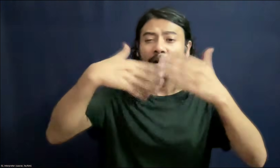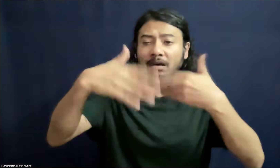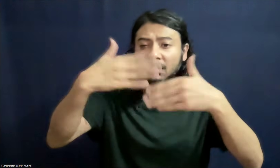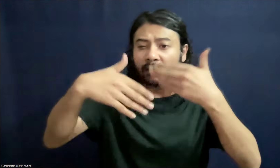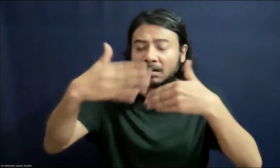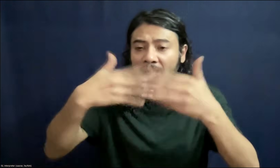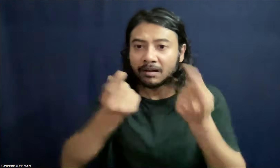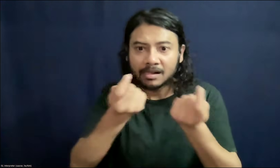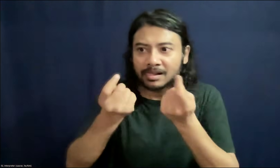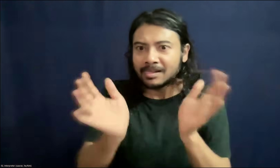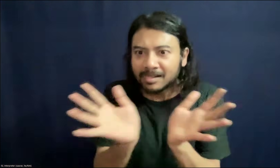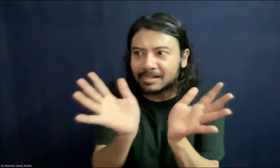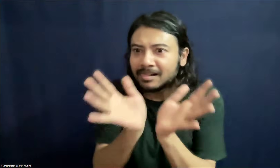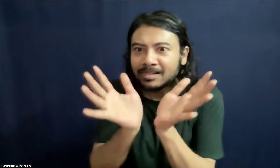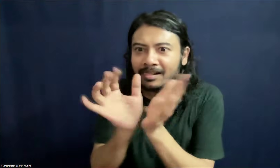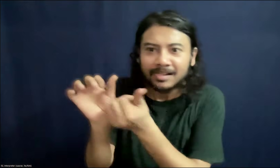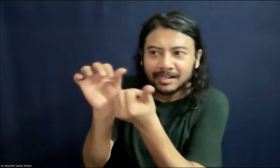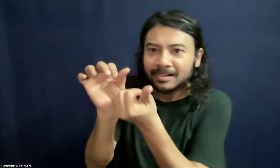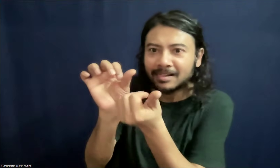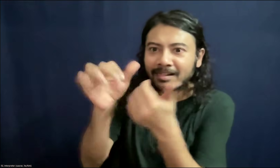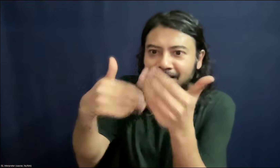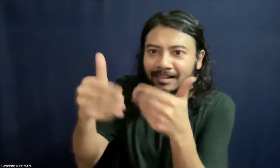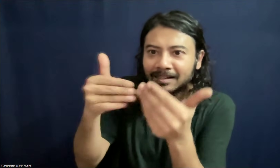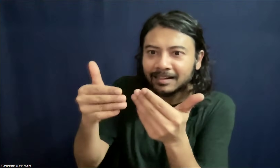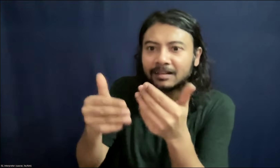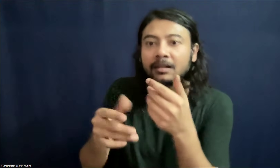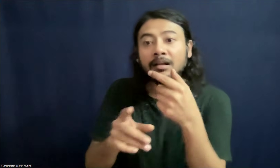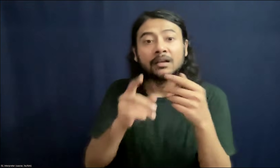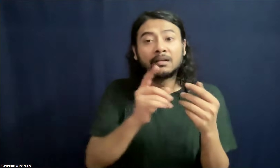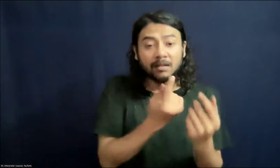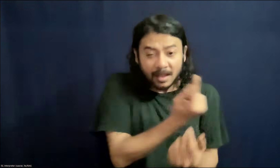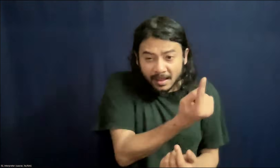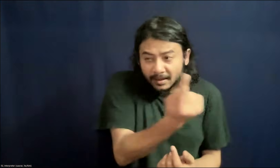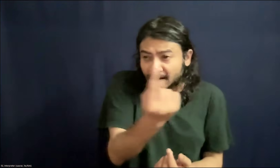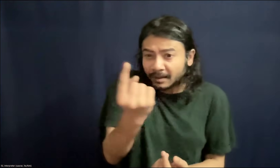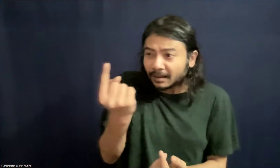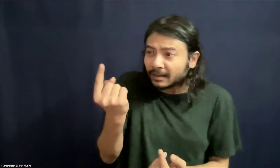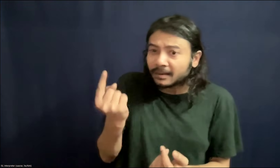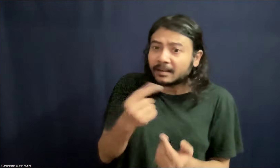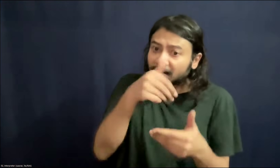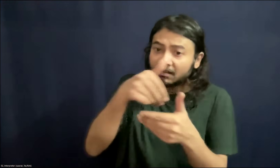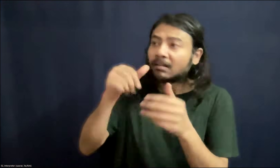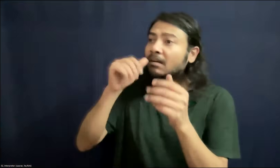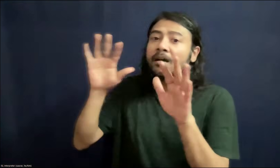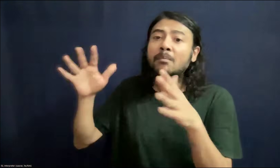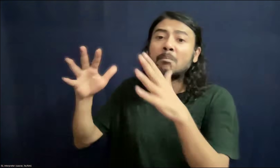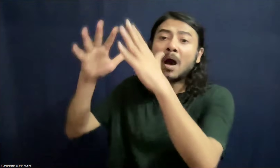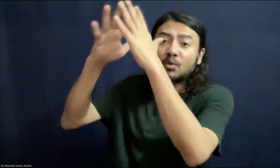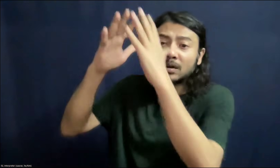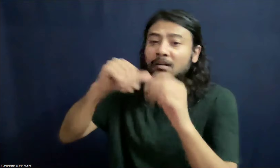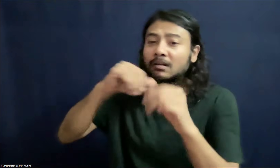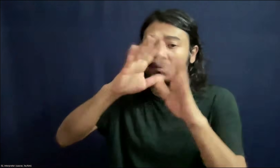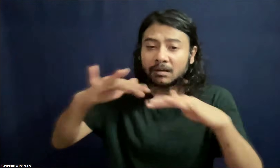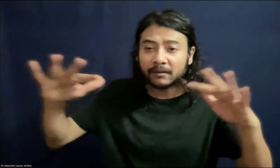caretaker of all individual souls. He's inside mountains, he's inside rivers,